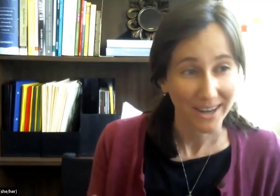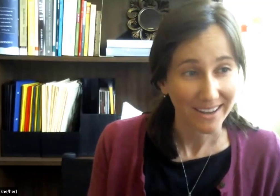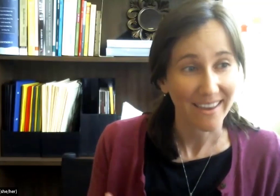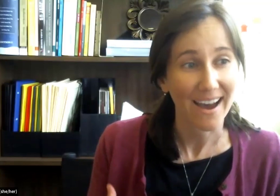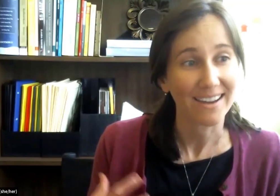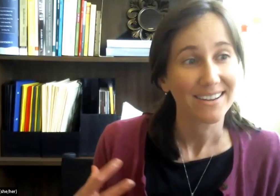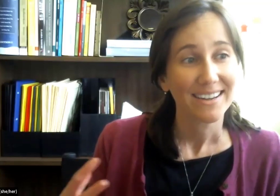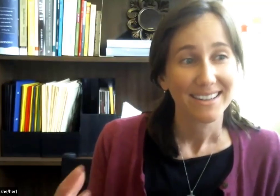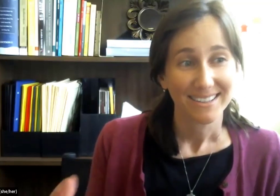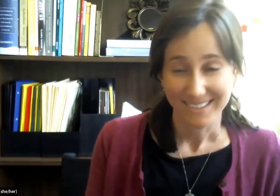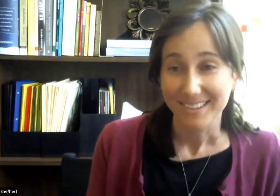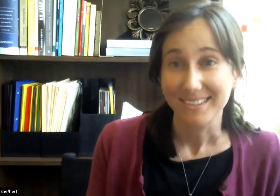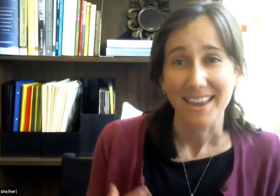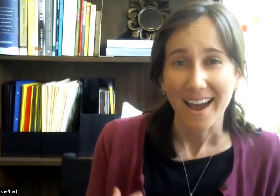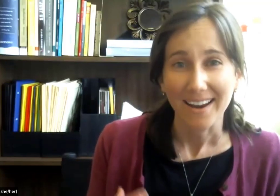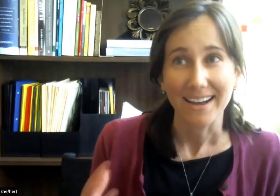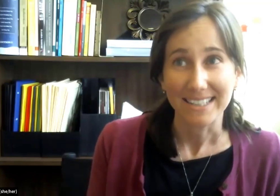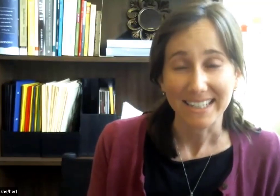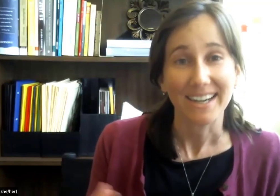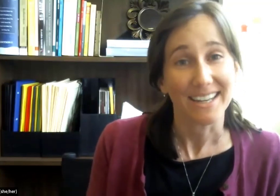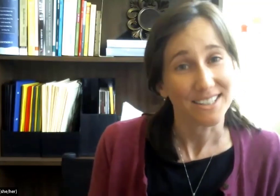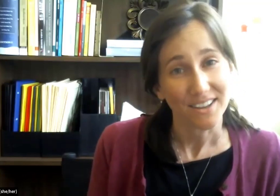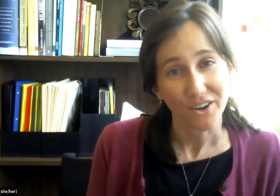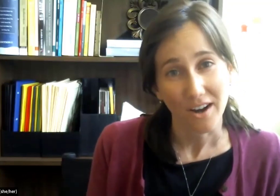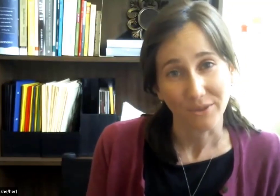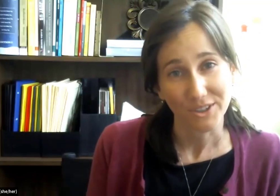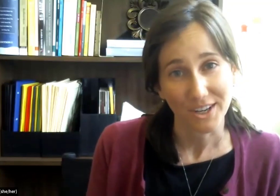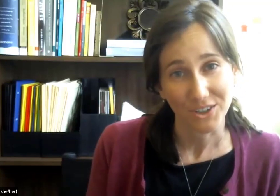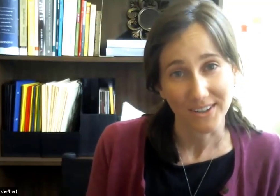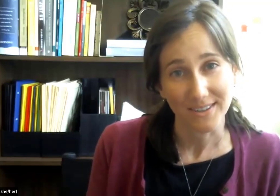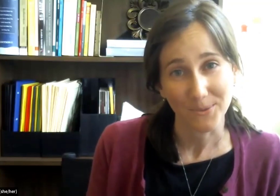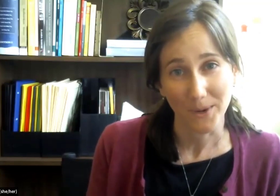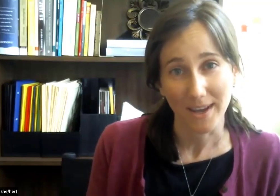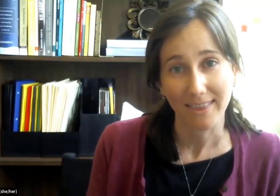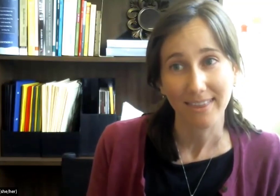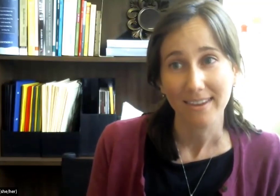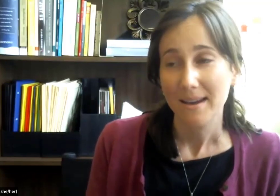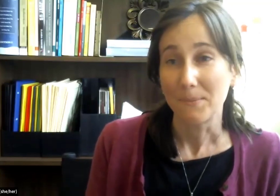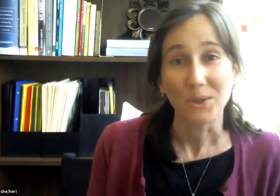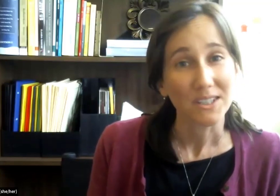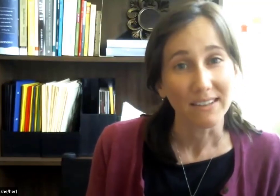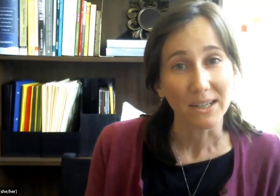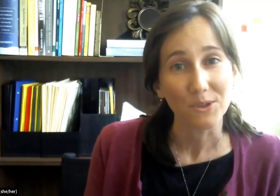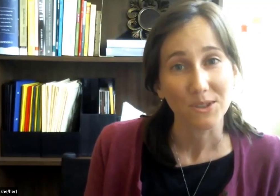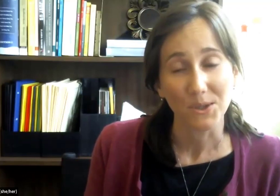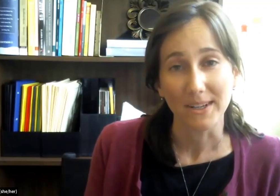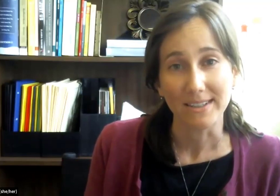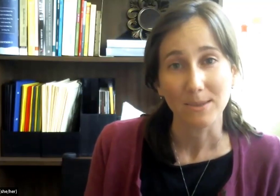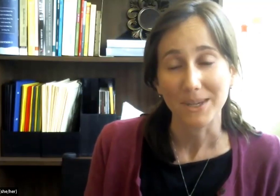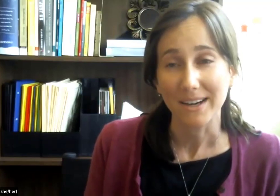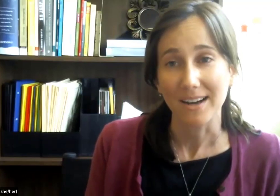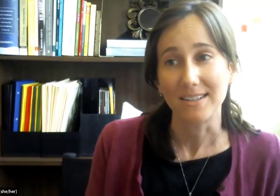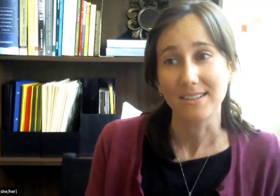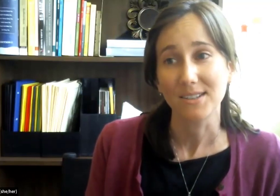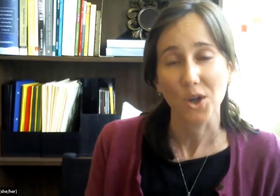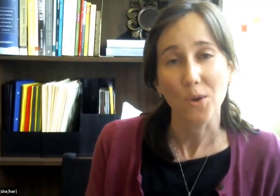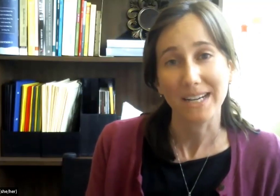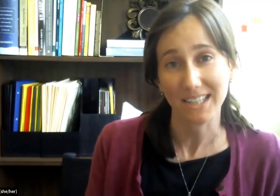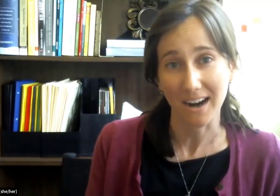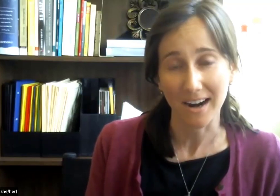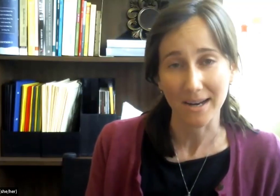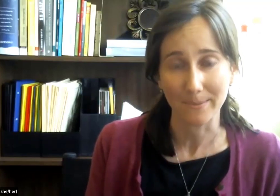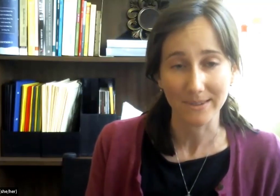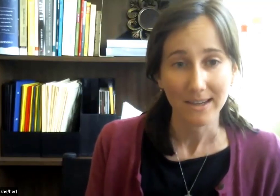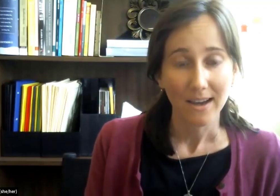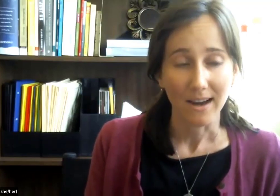to bring that idea into their conversations with multilingual students, because so